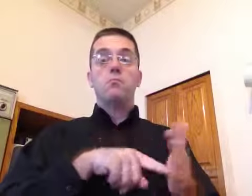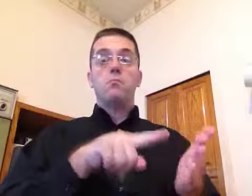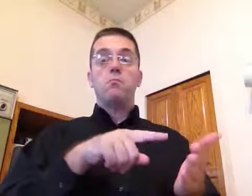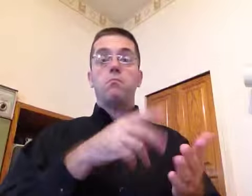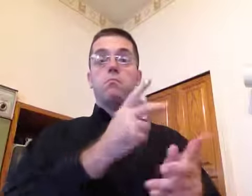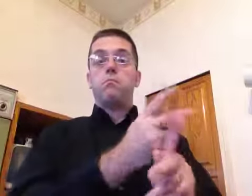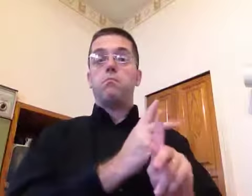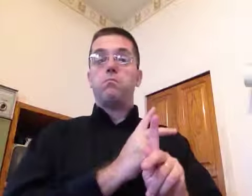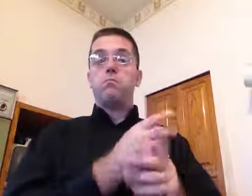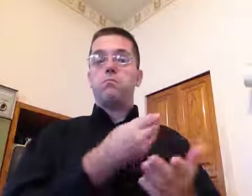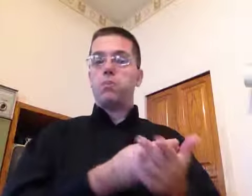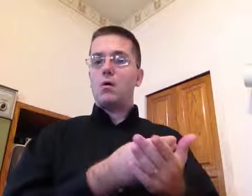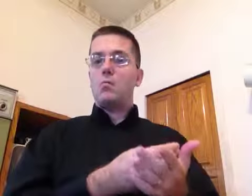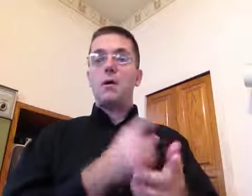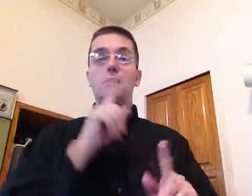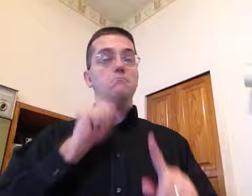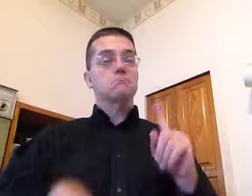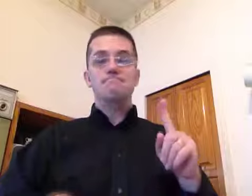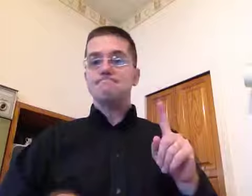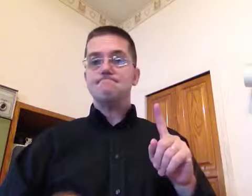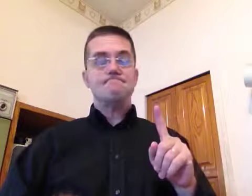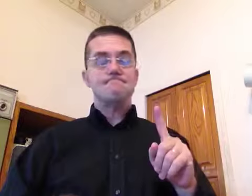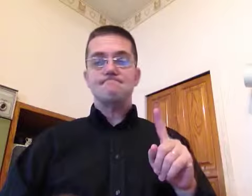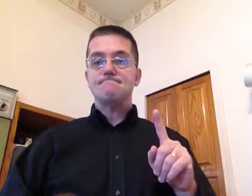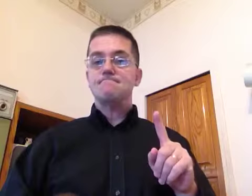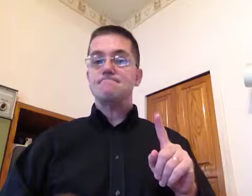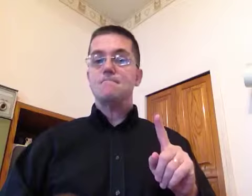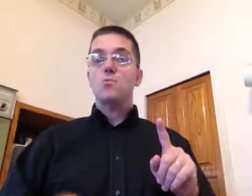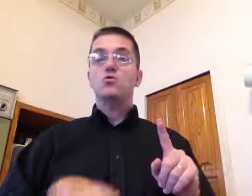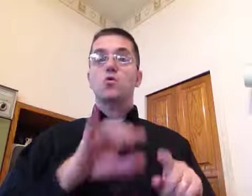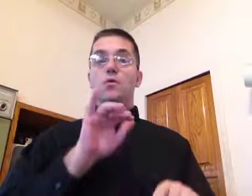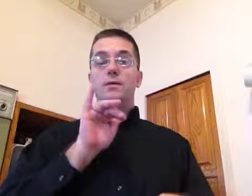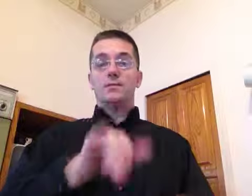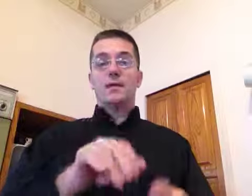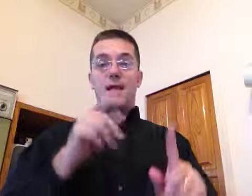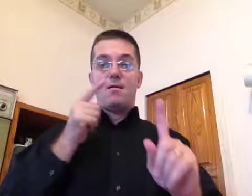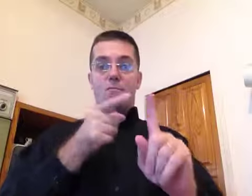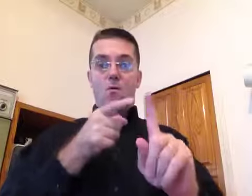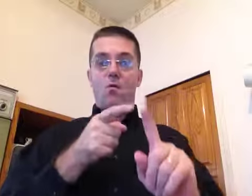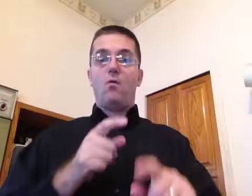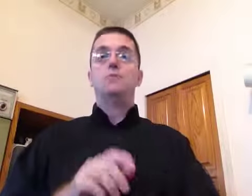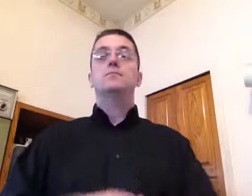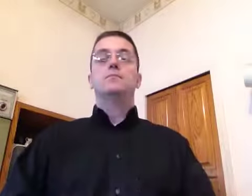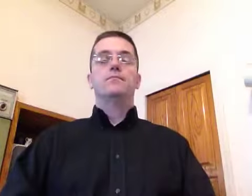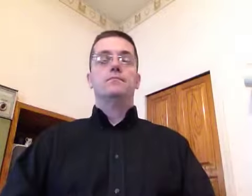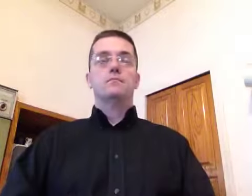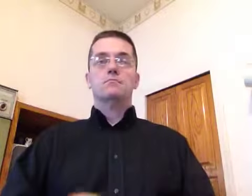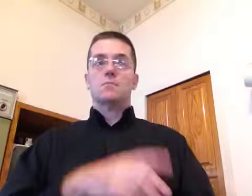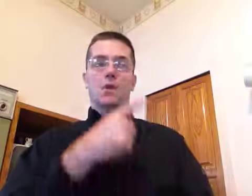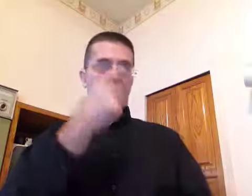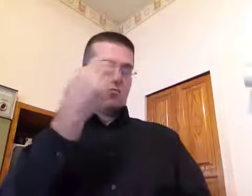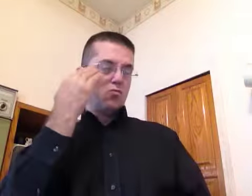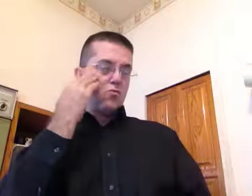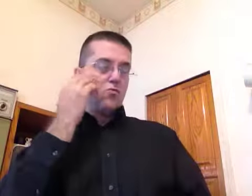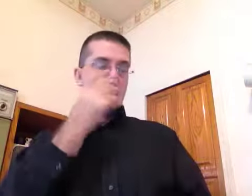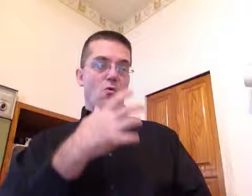on this show, you've probably heard me say 100 times that I don't yell at someone for taking out a small mortgage that they pay off very